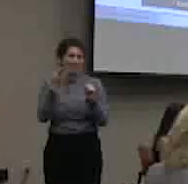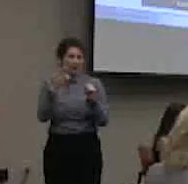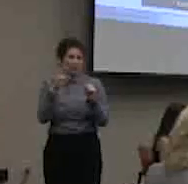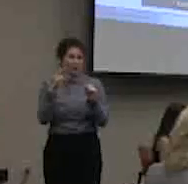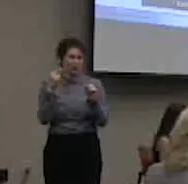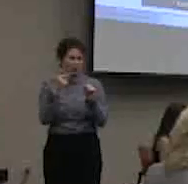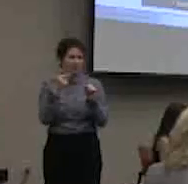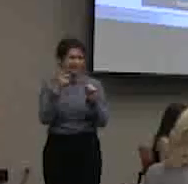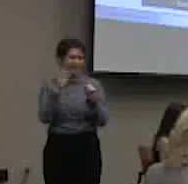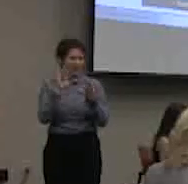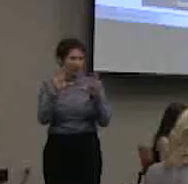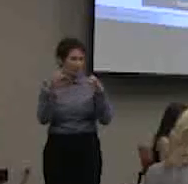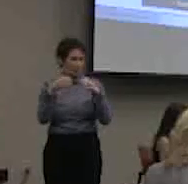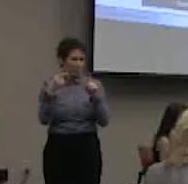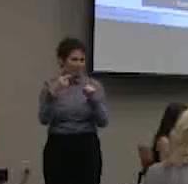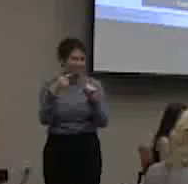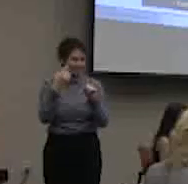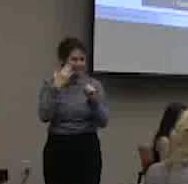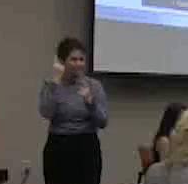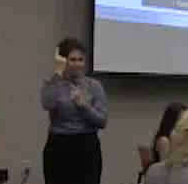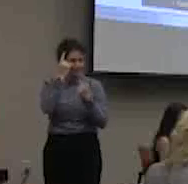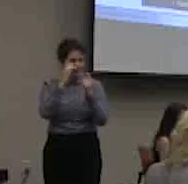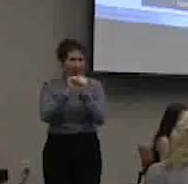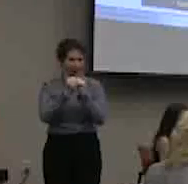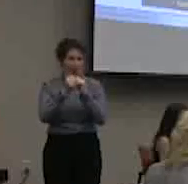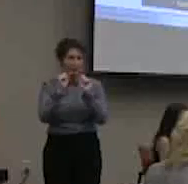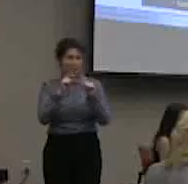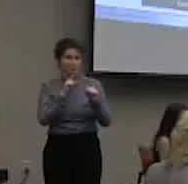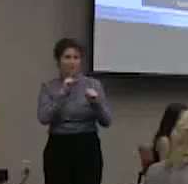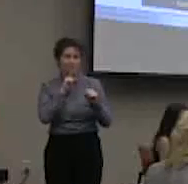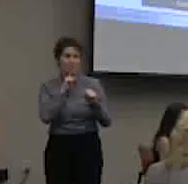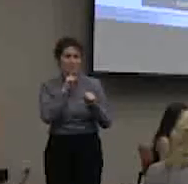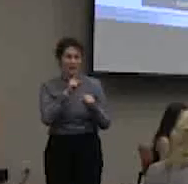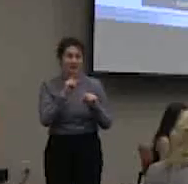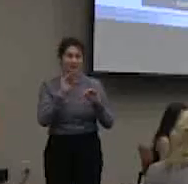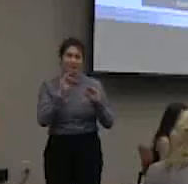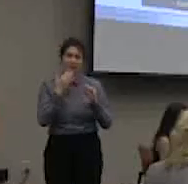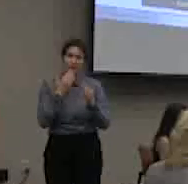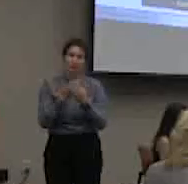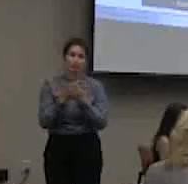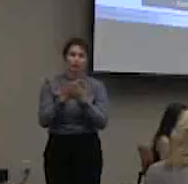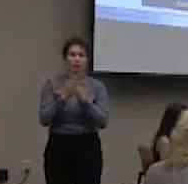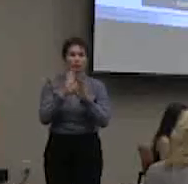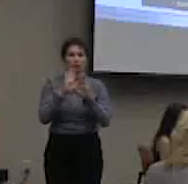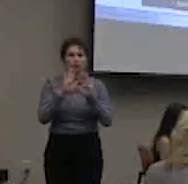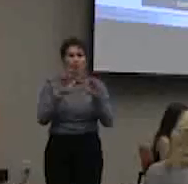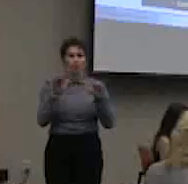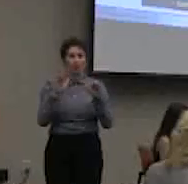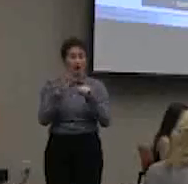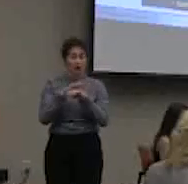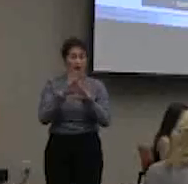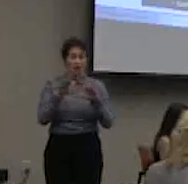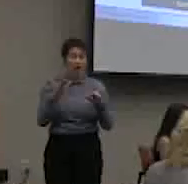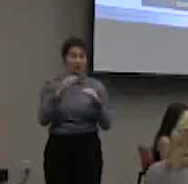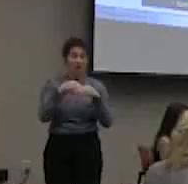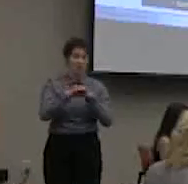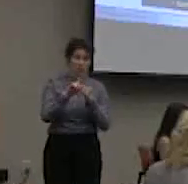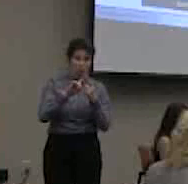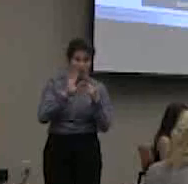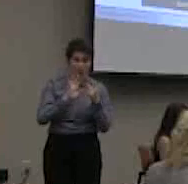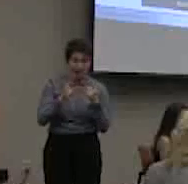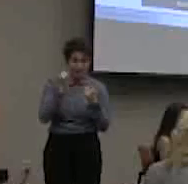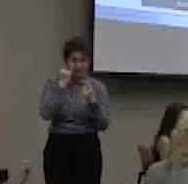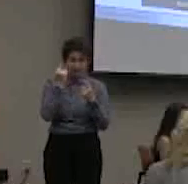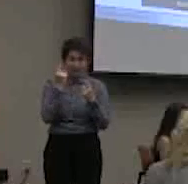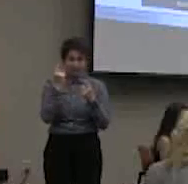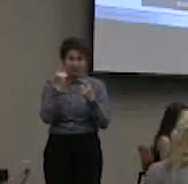group that thinks about how do we have really, really, really good early childhood birth to five. And when I have a question about screeners,